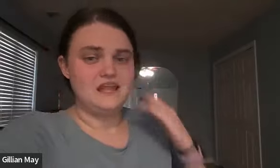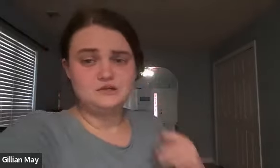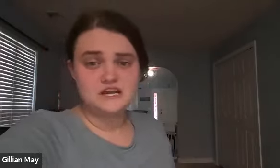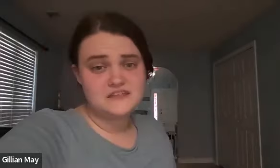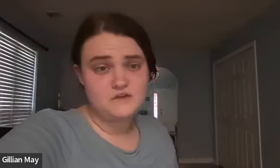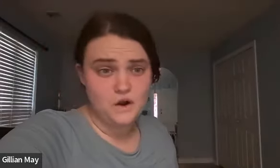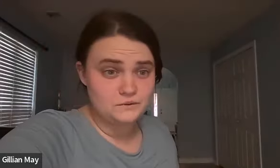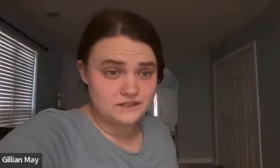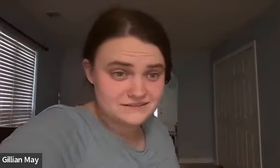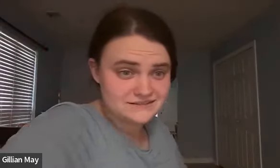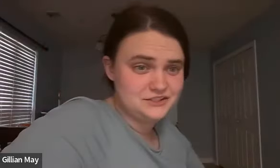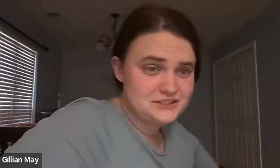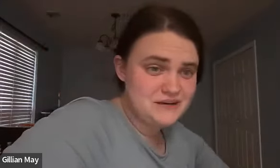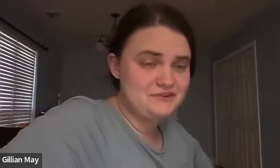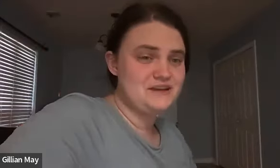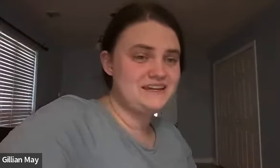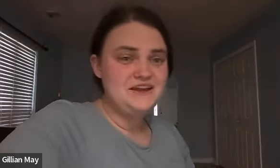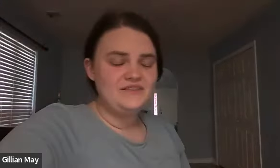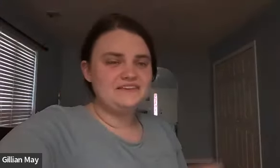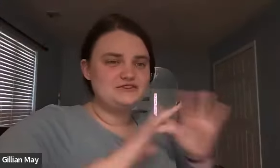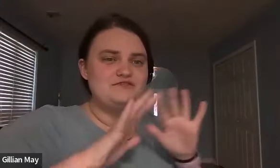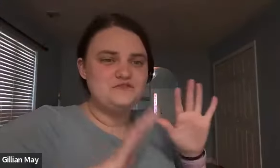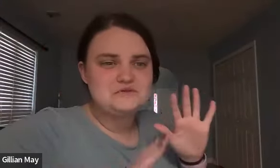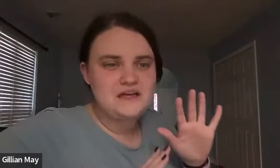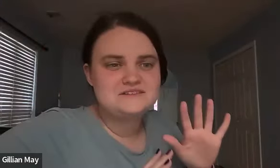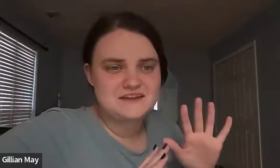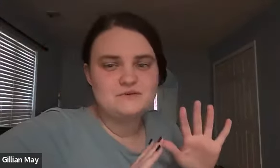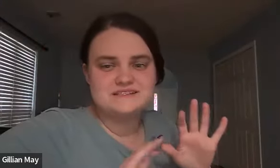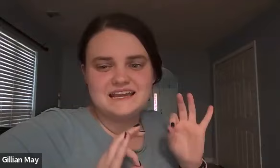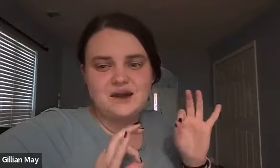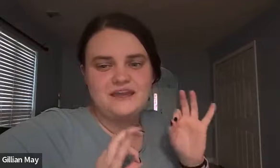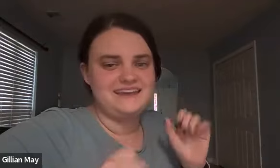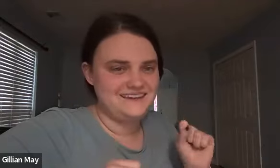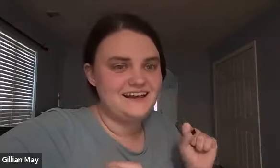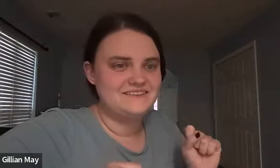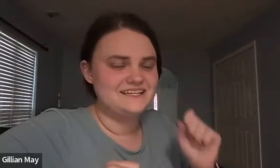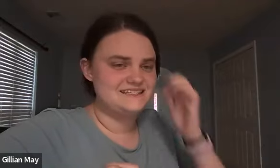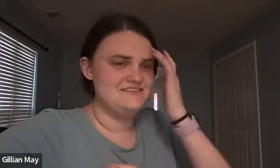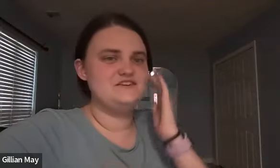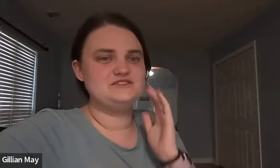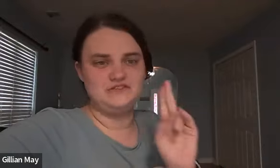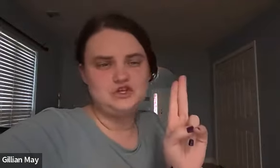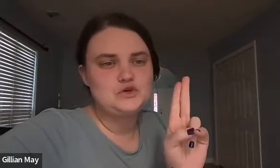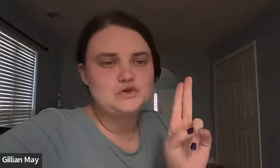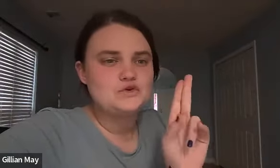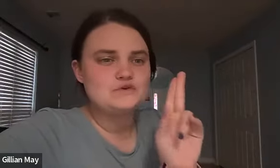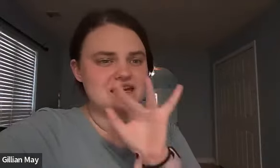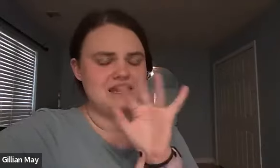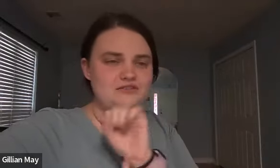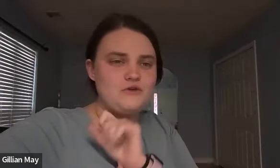Just trying to think of a hard one. Usually, whenever you get like, there's the few letters that everyone's like, okay, I got this. And then there's like the U's that kind of throw